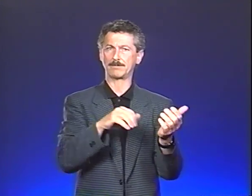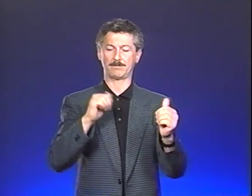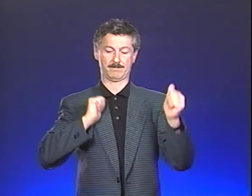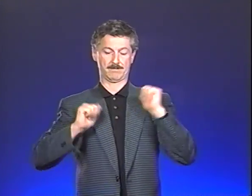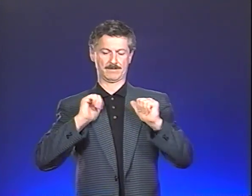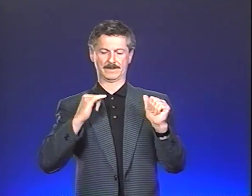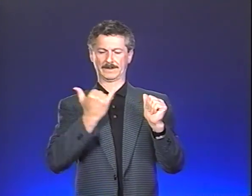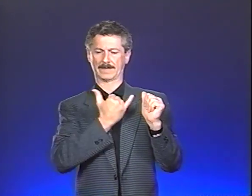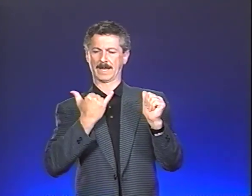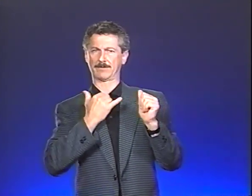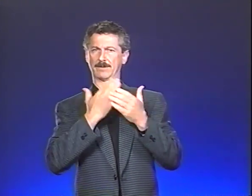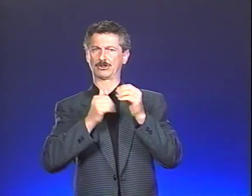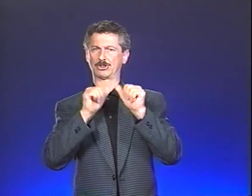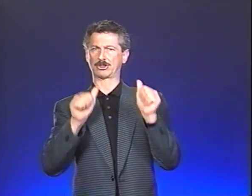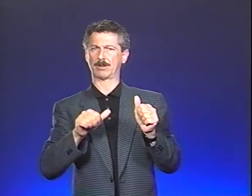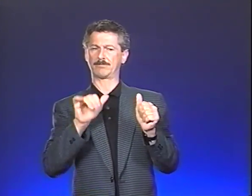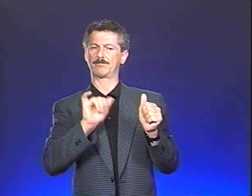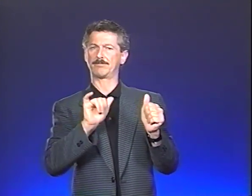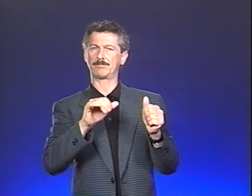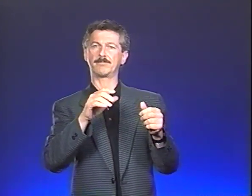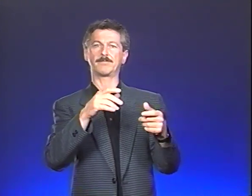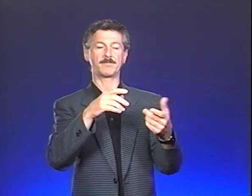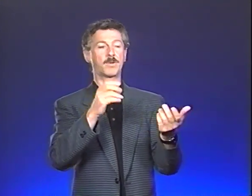The hand shapes are the same on both hands for each sign.